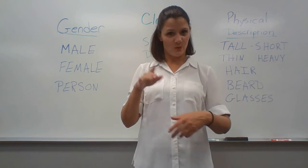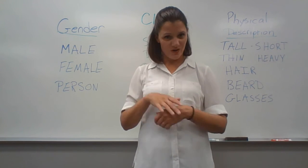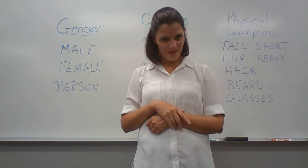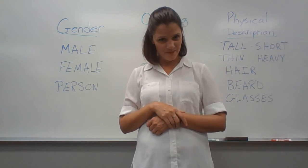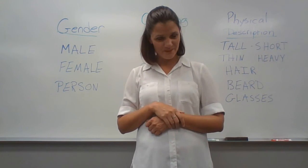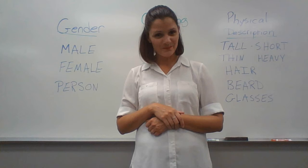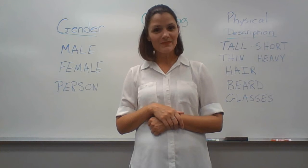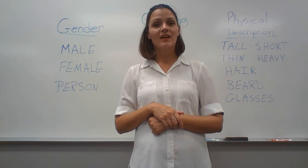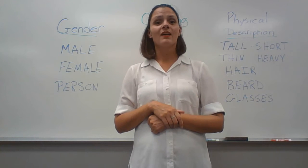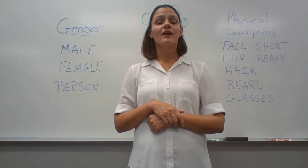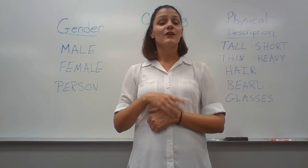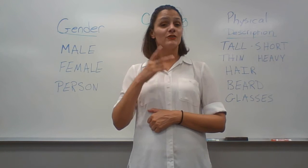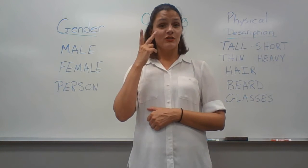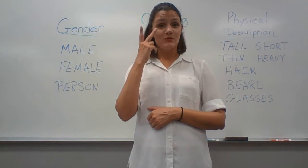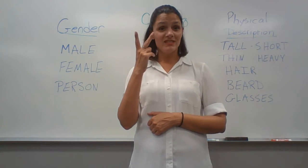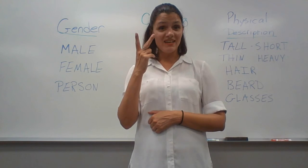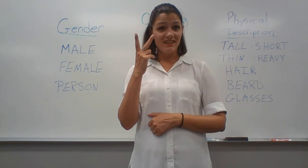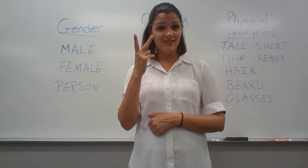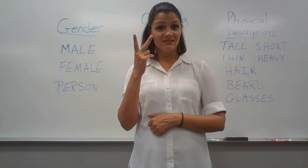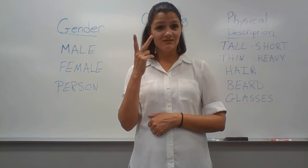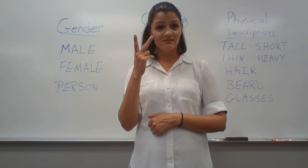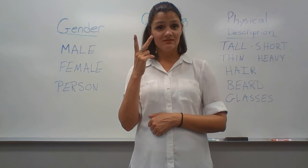Okay. Do you see